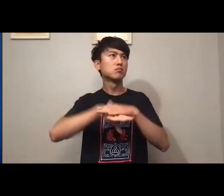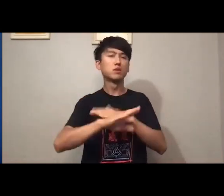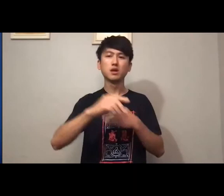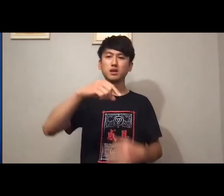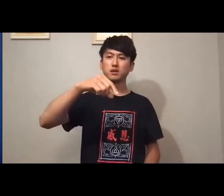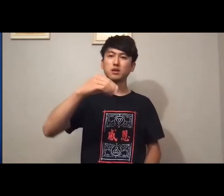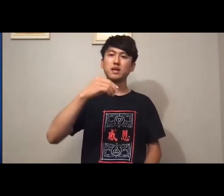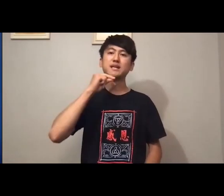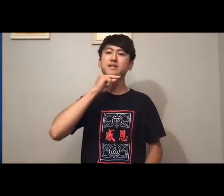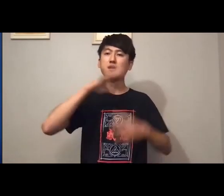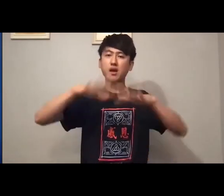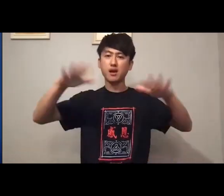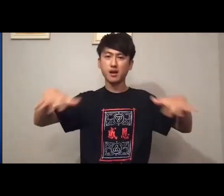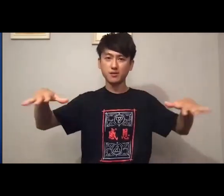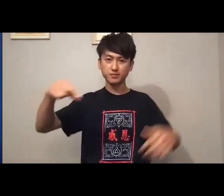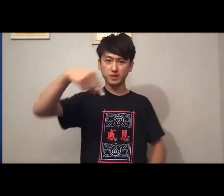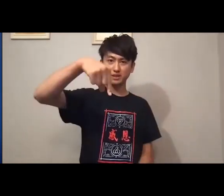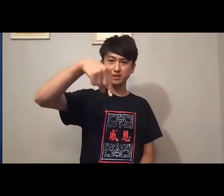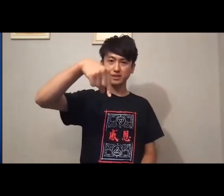I remember